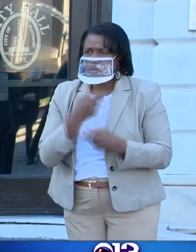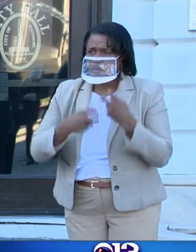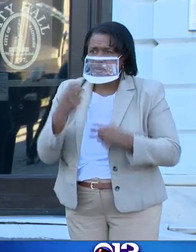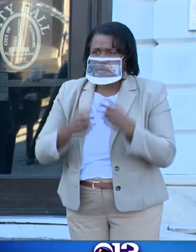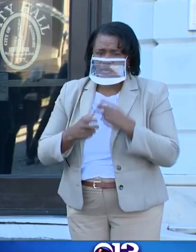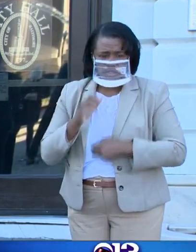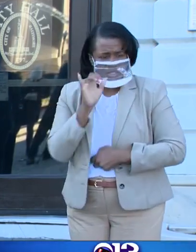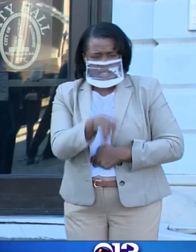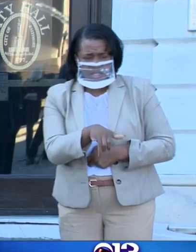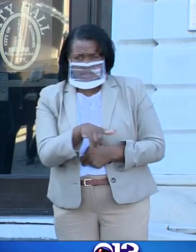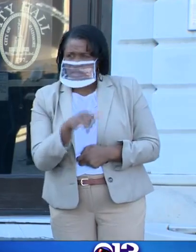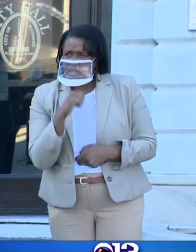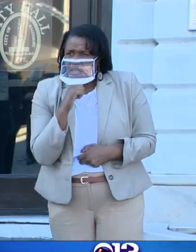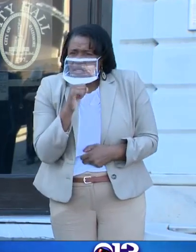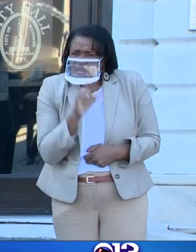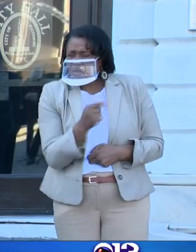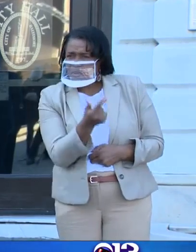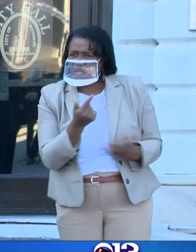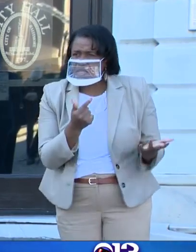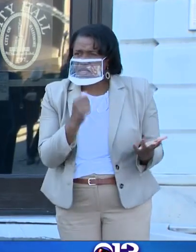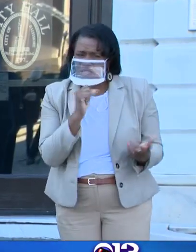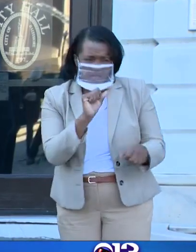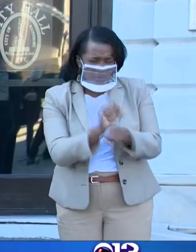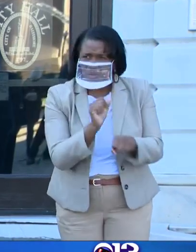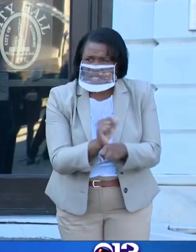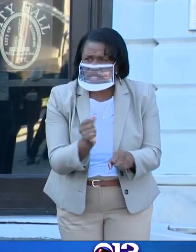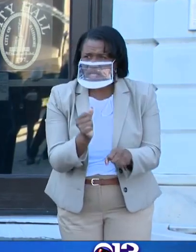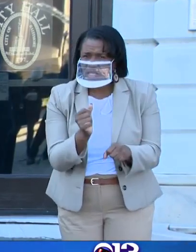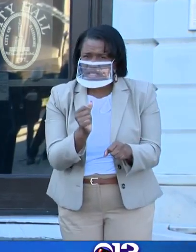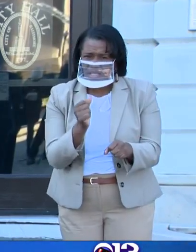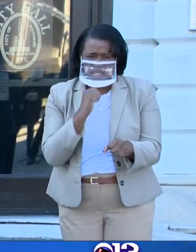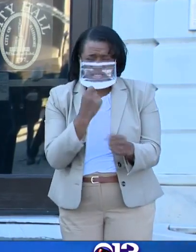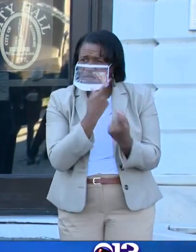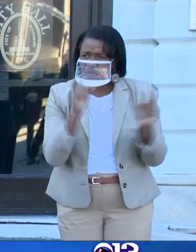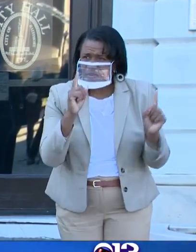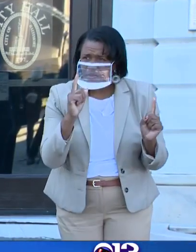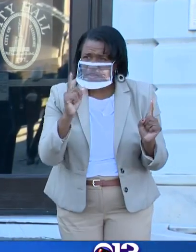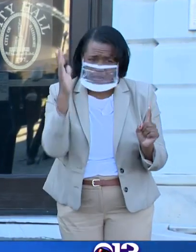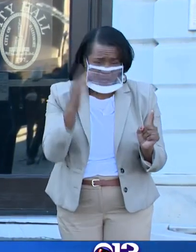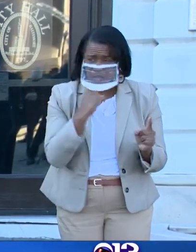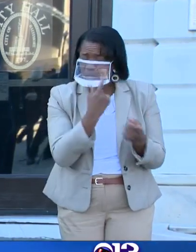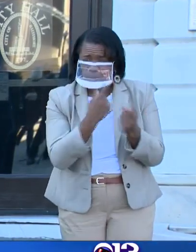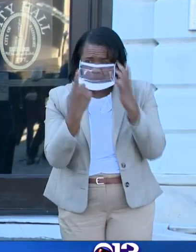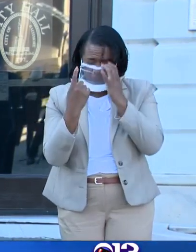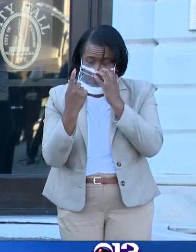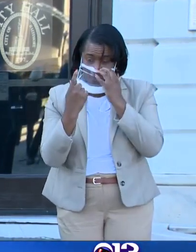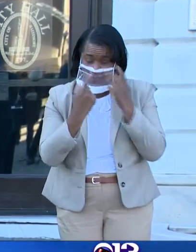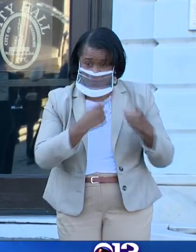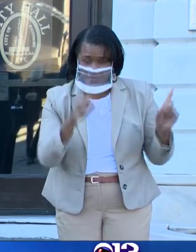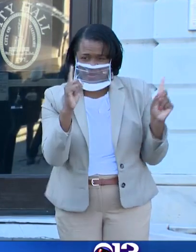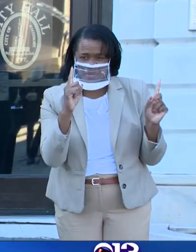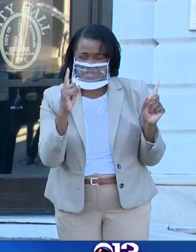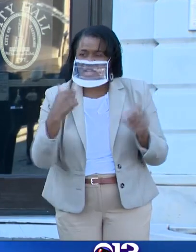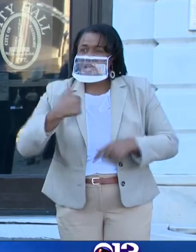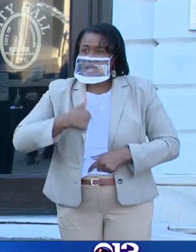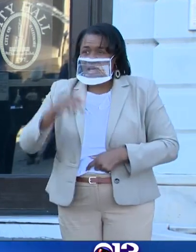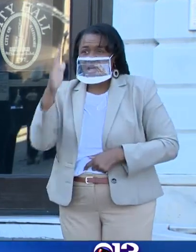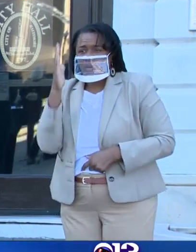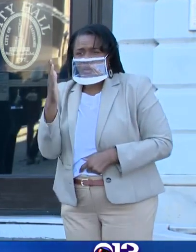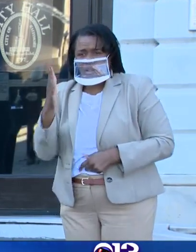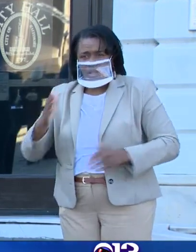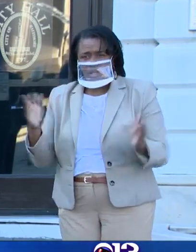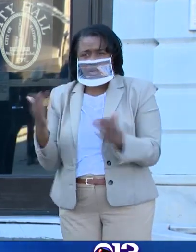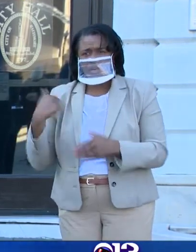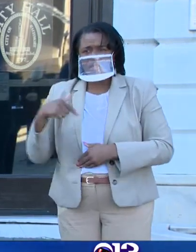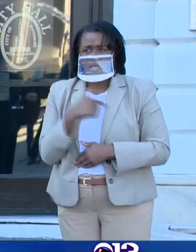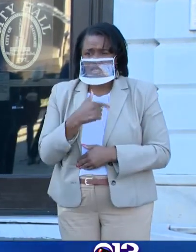That strategy does not work. It has not worked. It will not work. I am moving us from